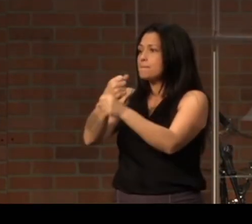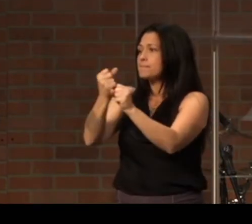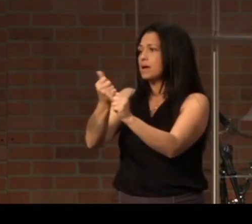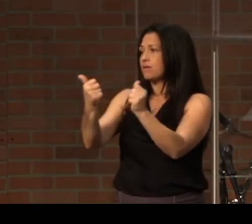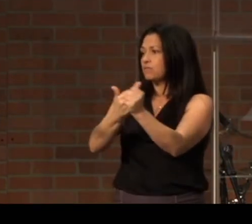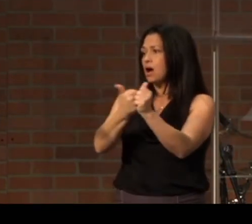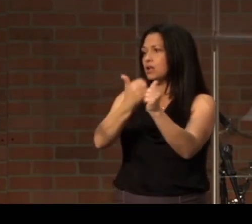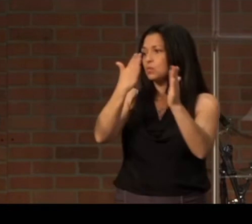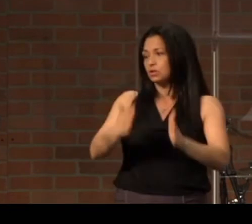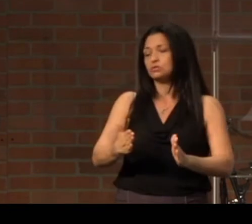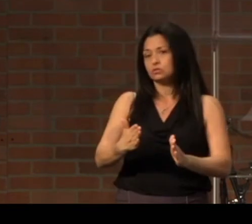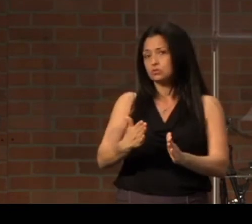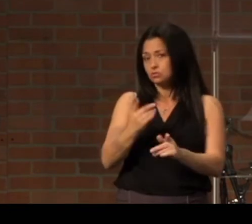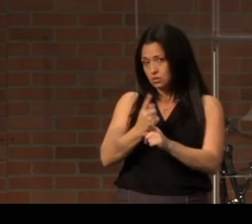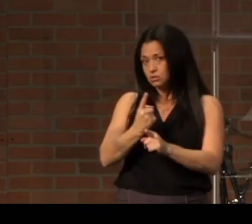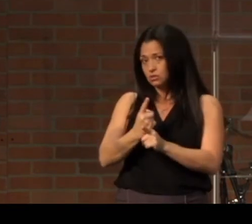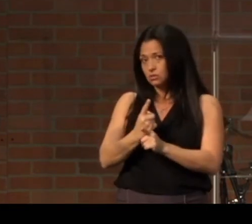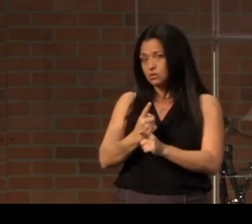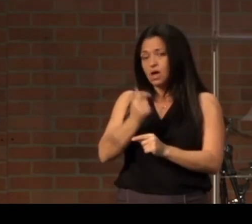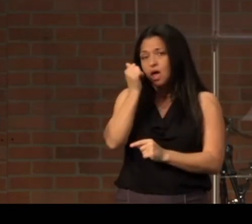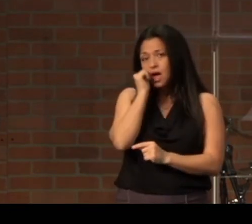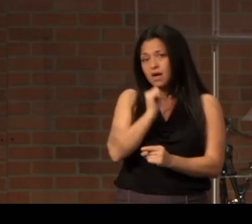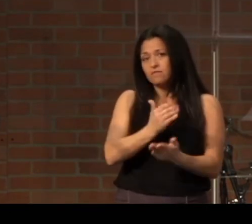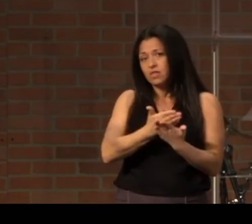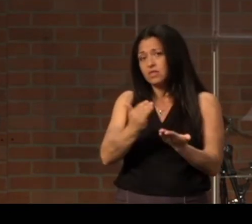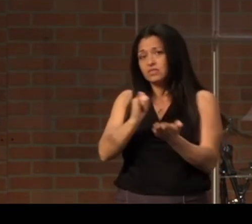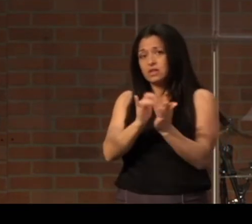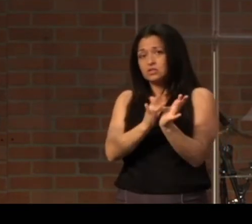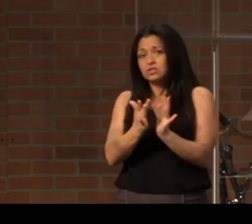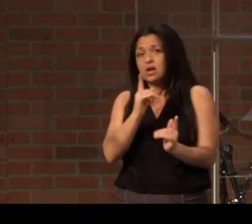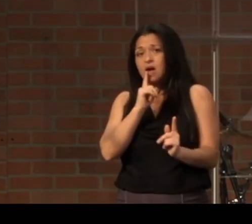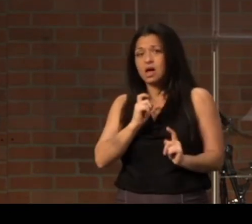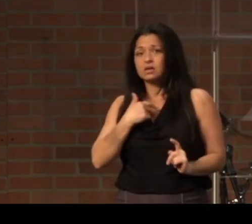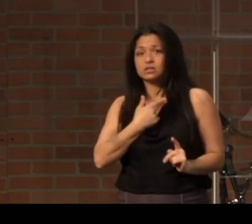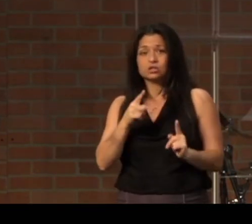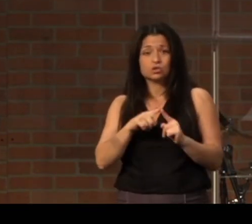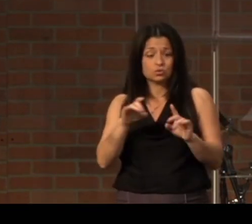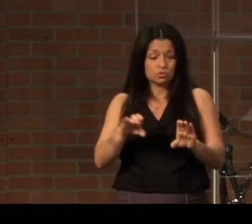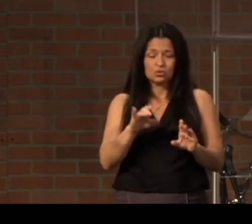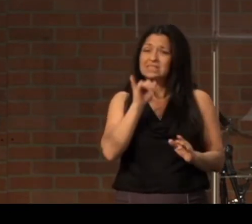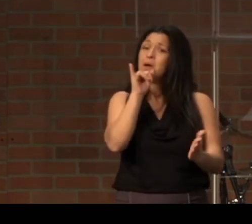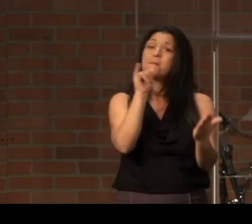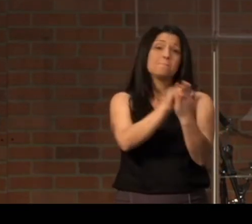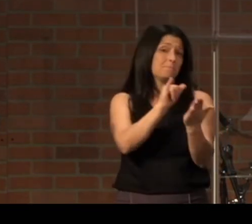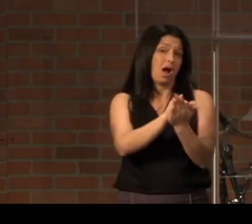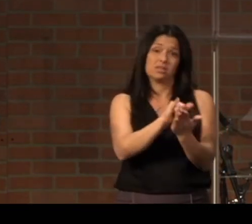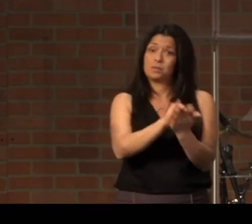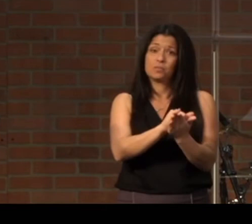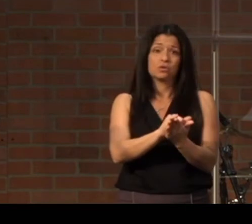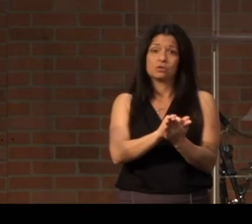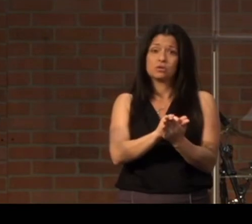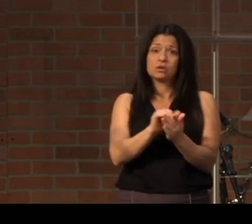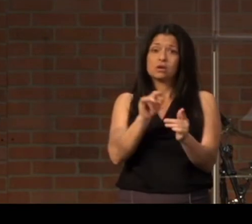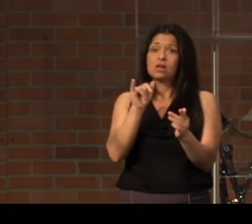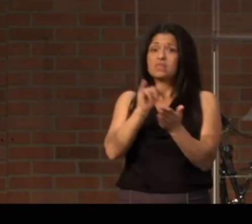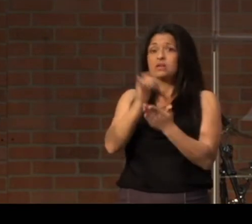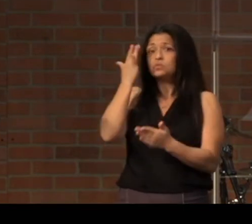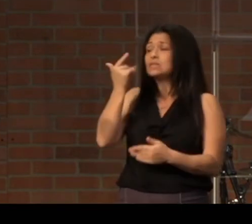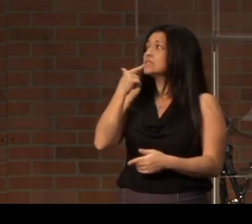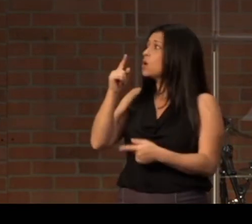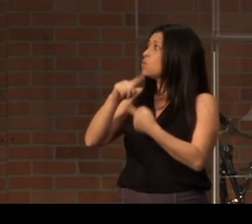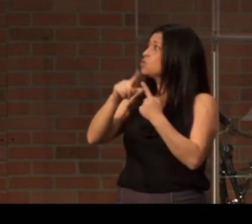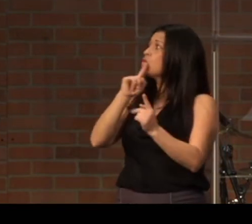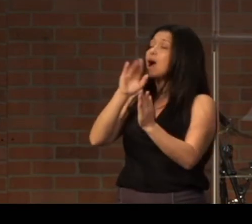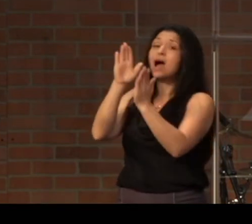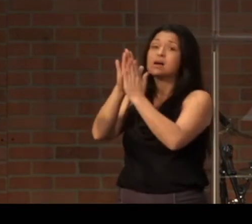disciples who can make disciples, right? Everything Jesus asked us to do is impossible for us to do. That's why he says, so whatever you ask of the Father,